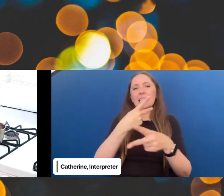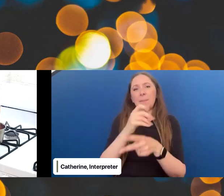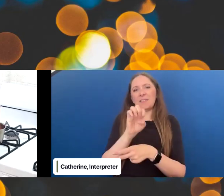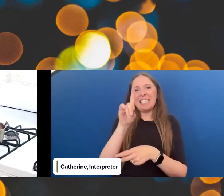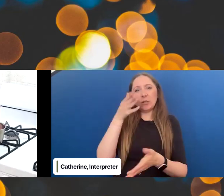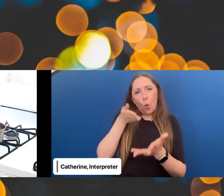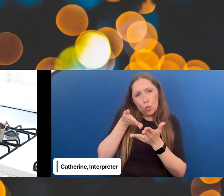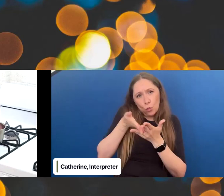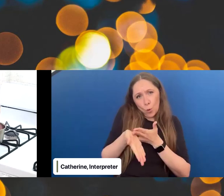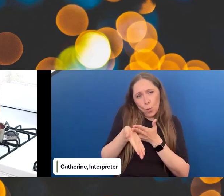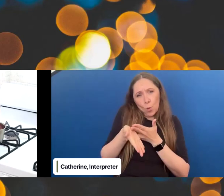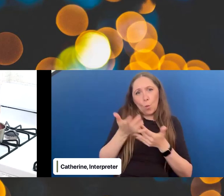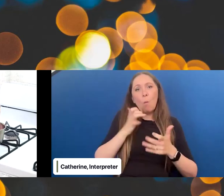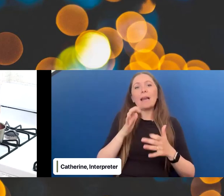through.